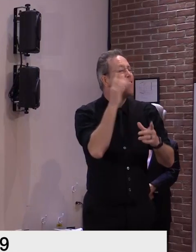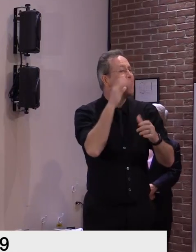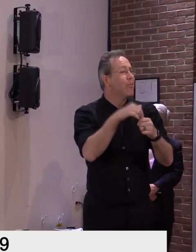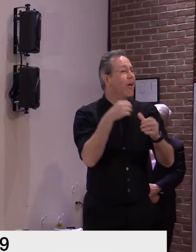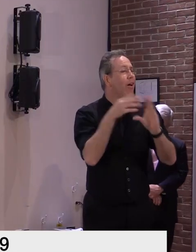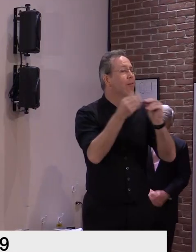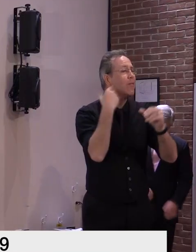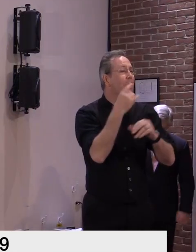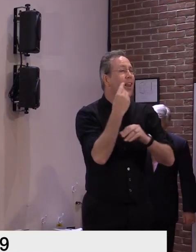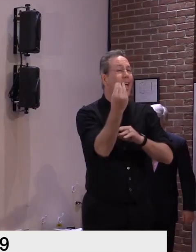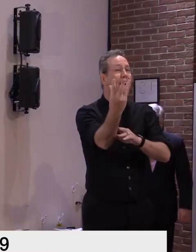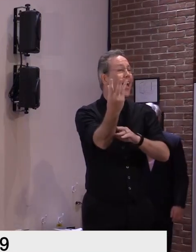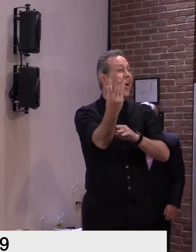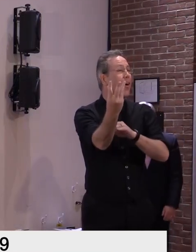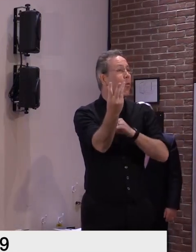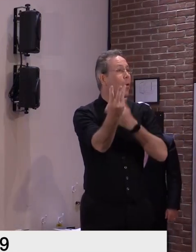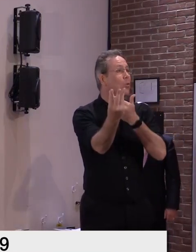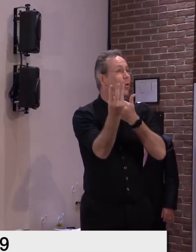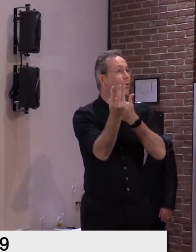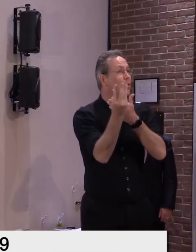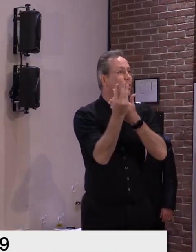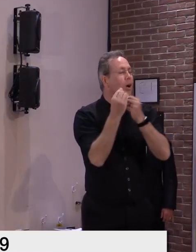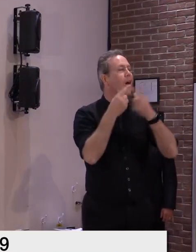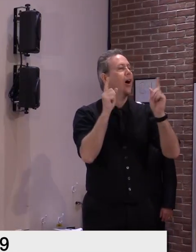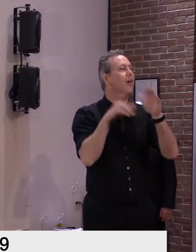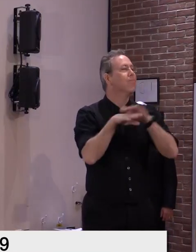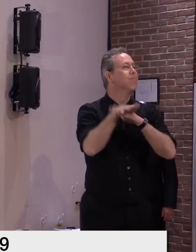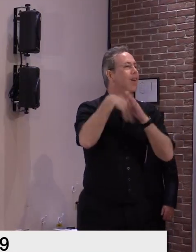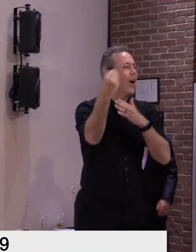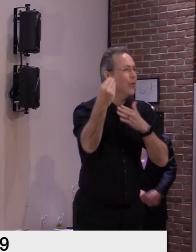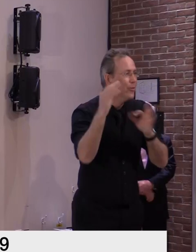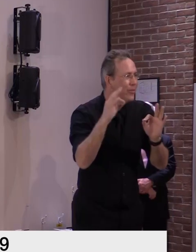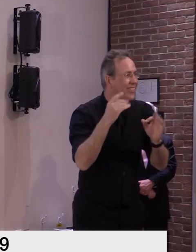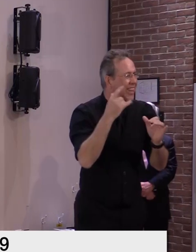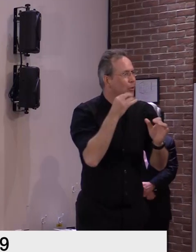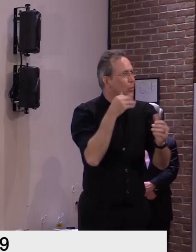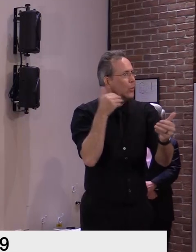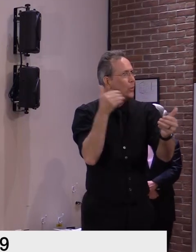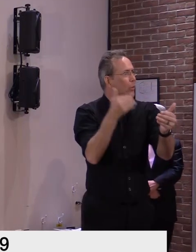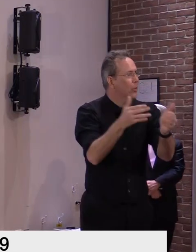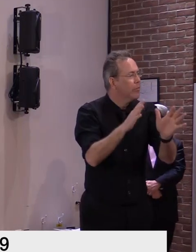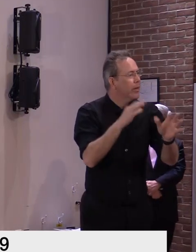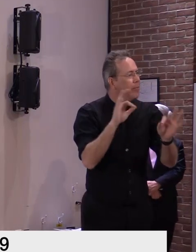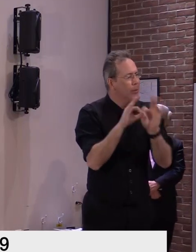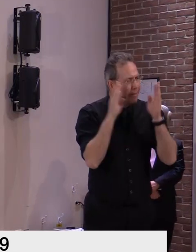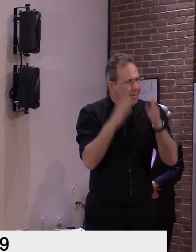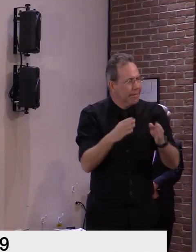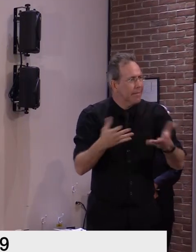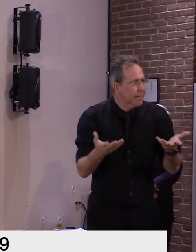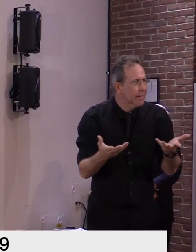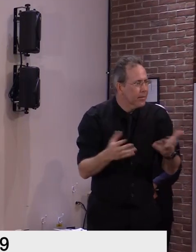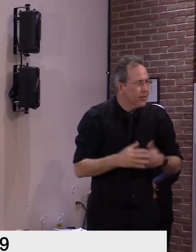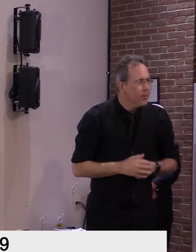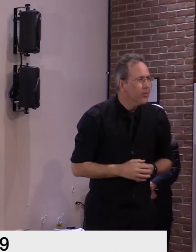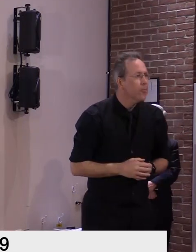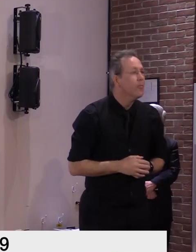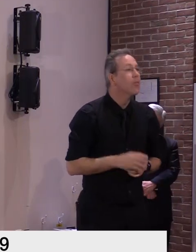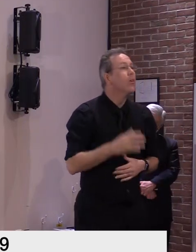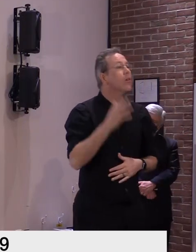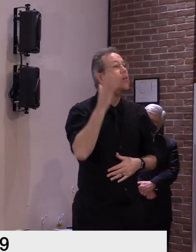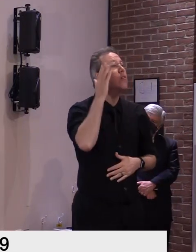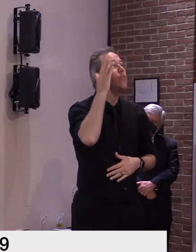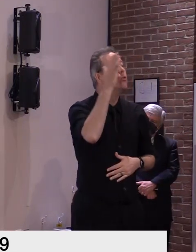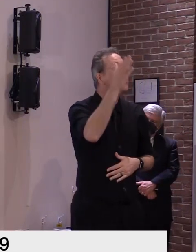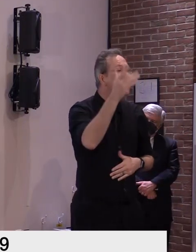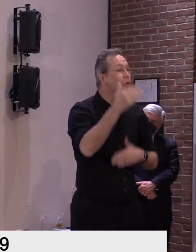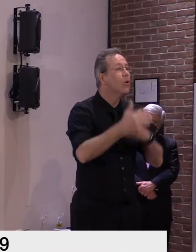cautious over the next 2 or 3 months, but there is going to be a time when we can get back to normal, and that's part of what we're talking about today